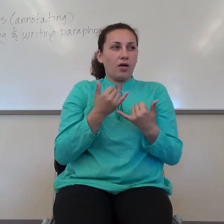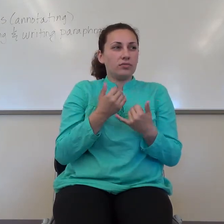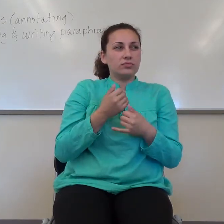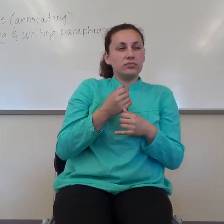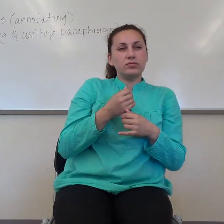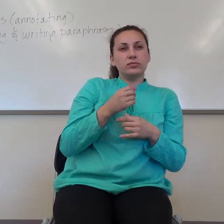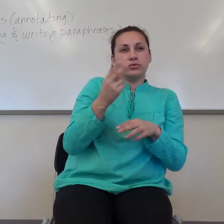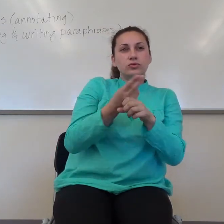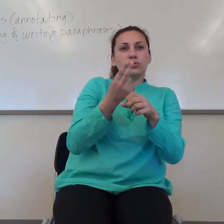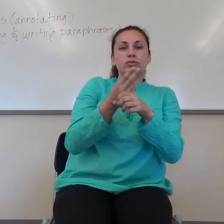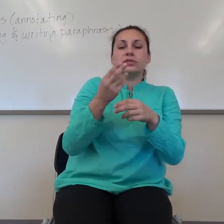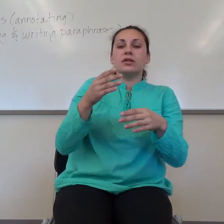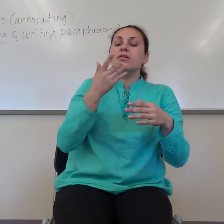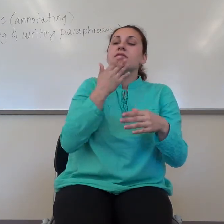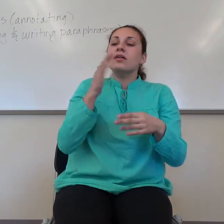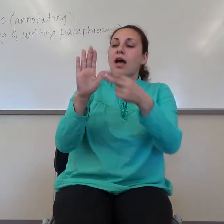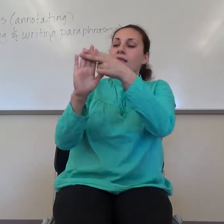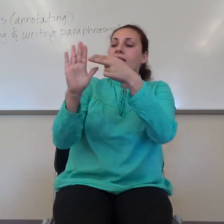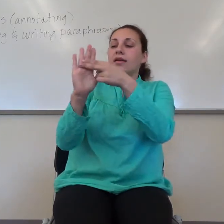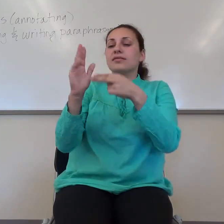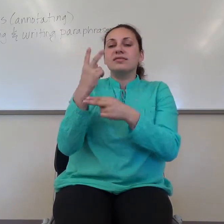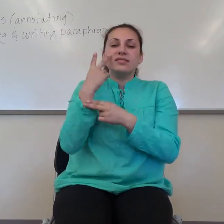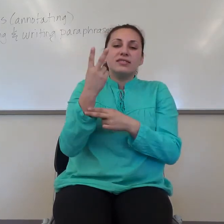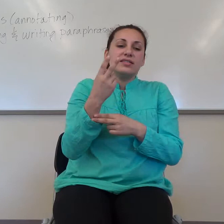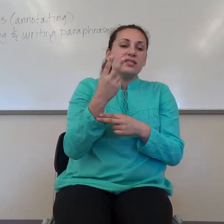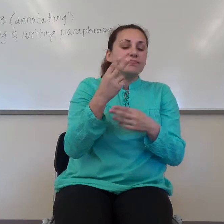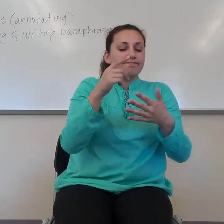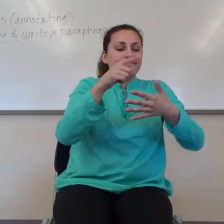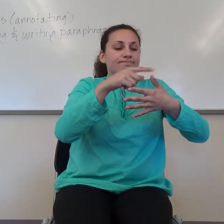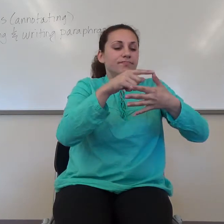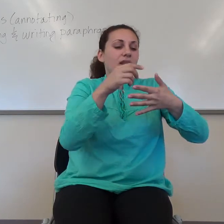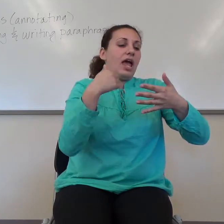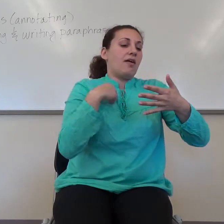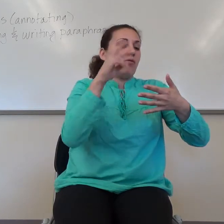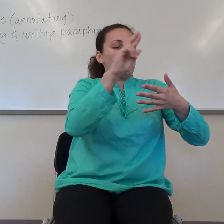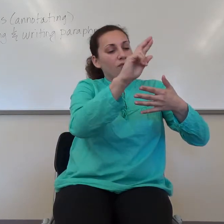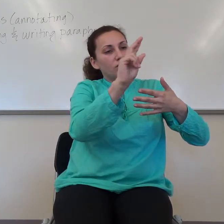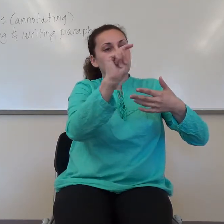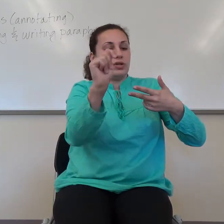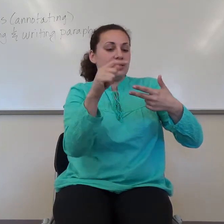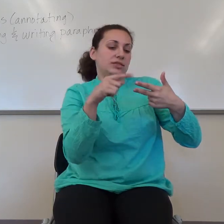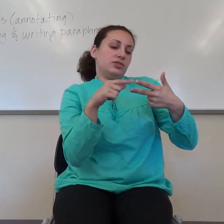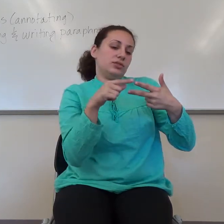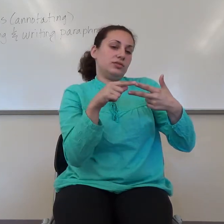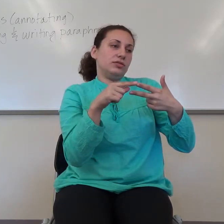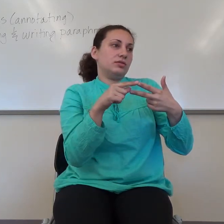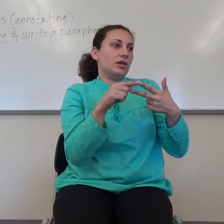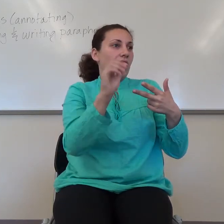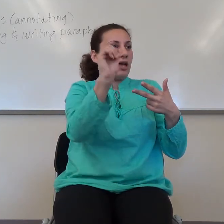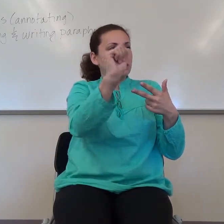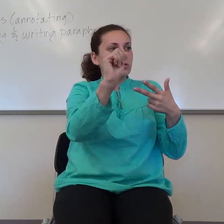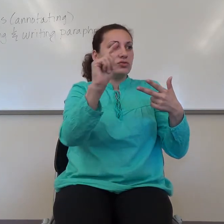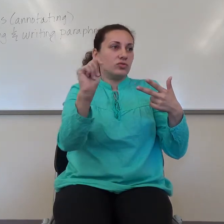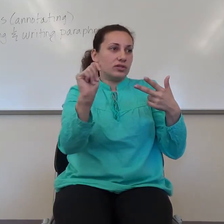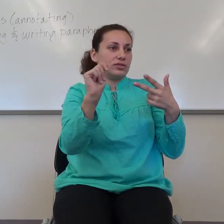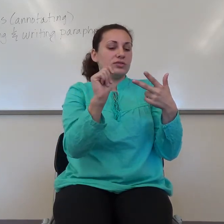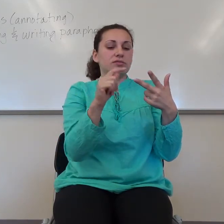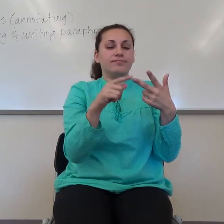there are reversal transitions, see if there are lists, see if there are addition transitions, okay? And